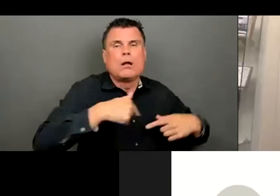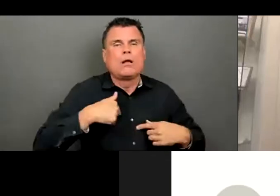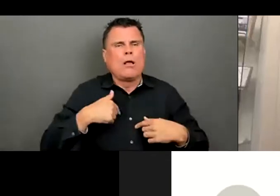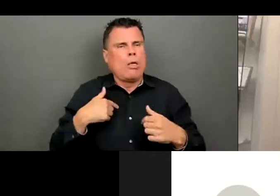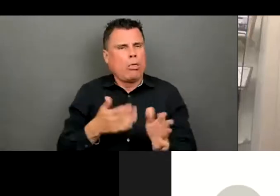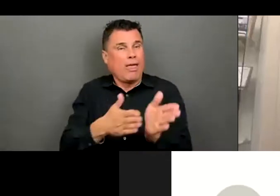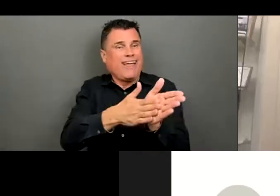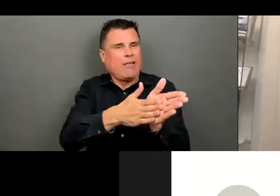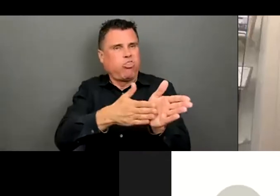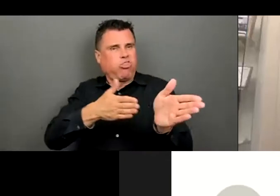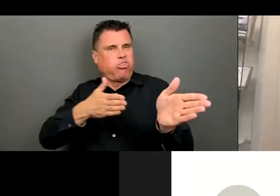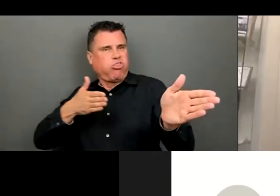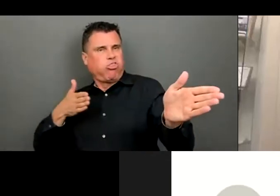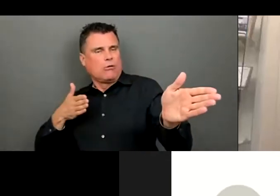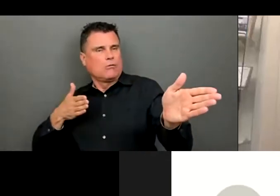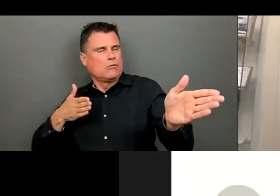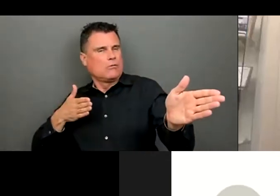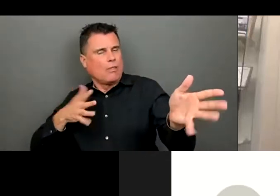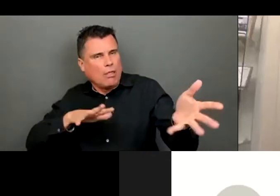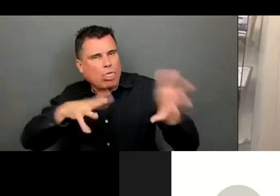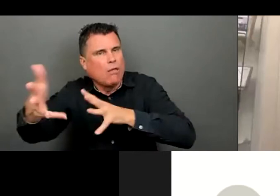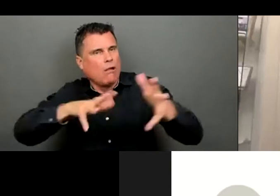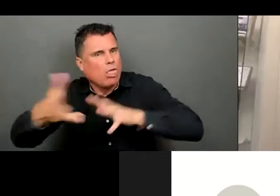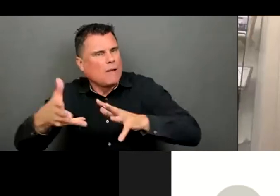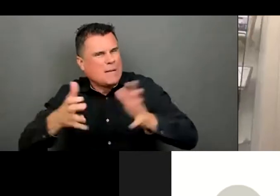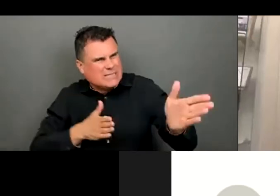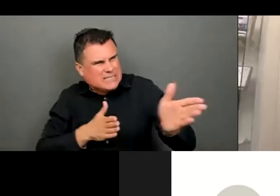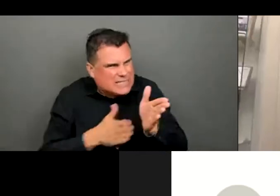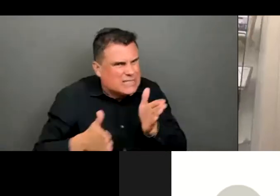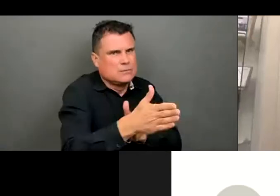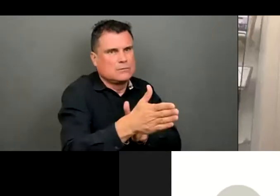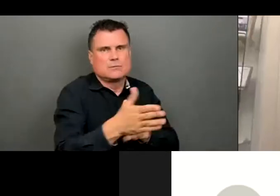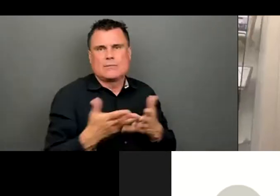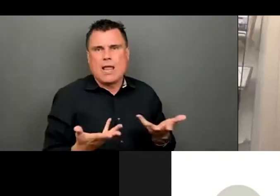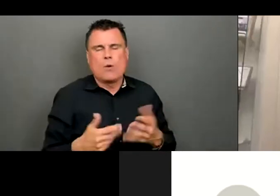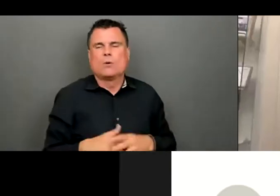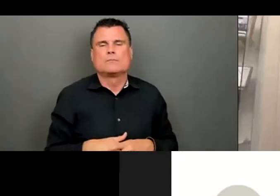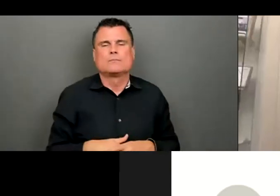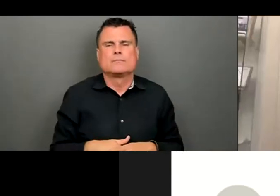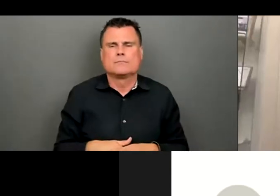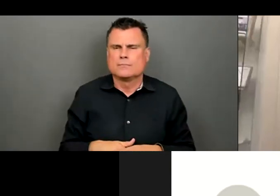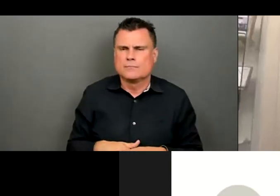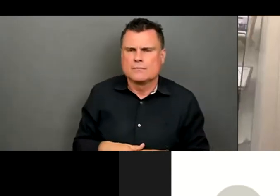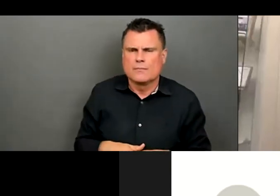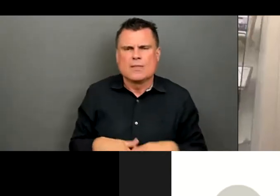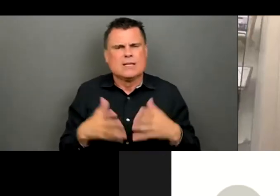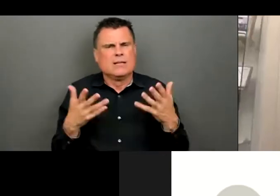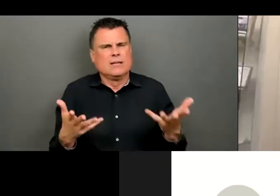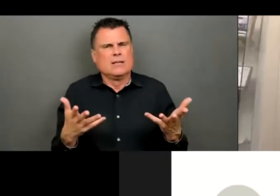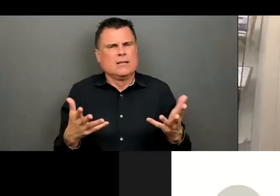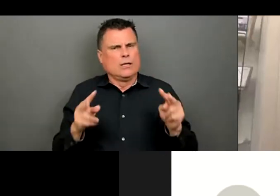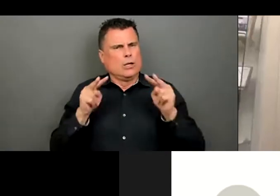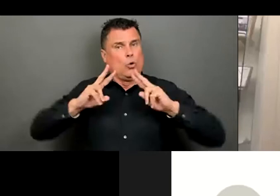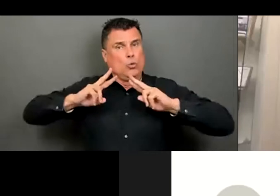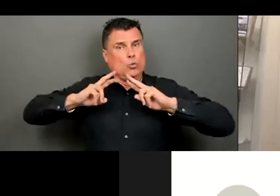researchers, all the knowledge from all the contributors of this forum, and maybe we can